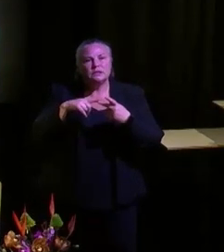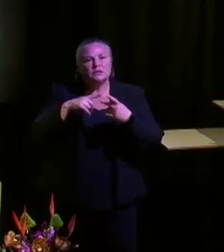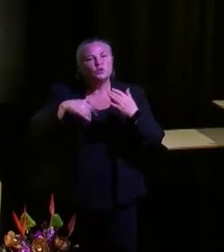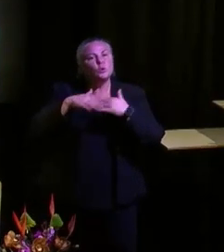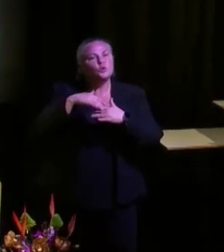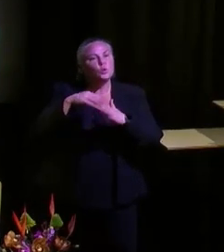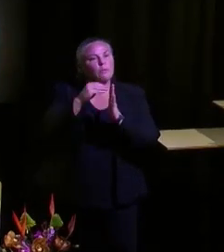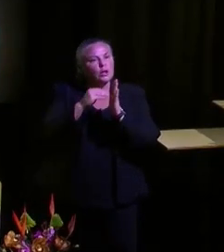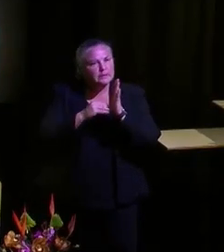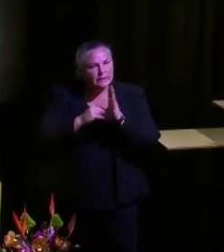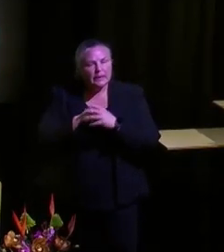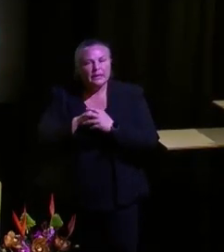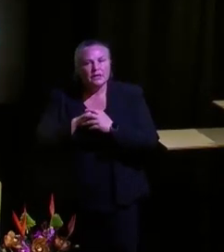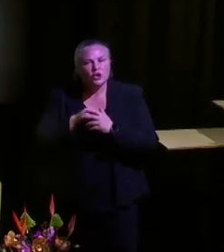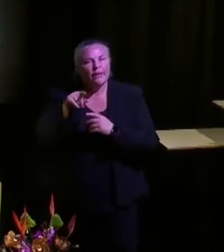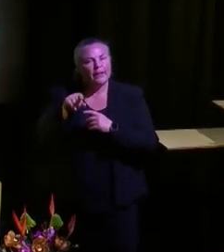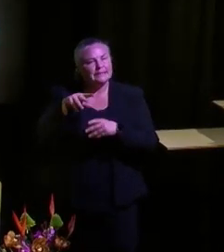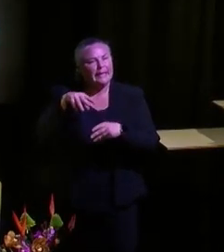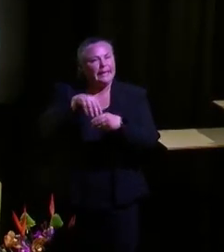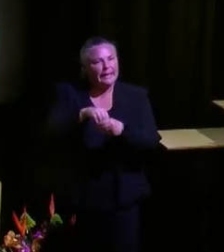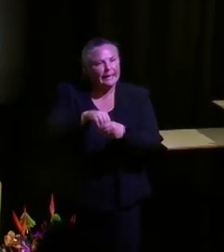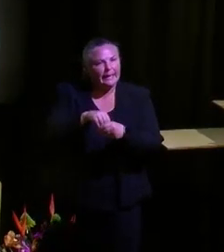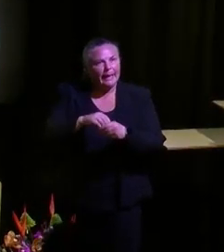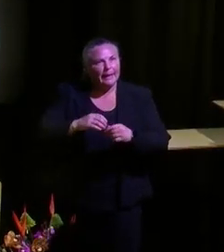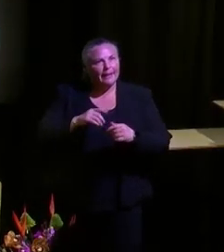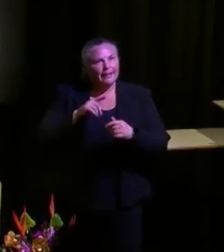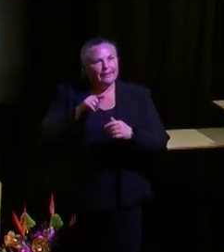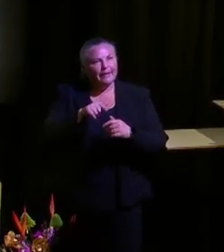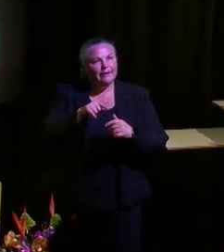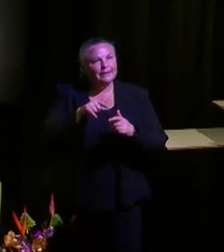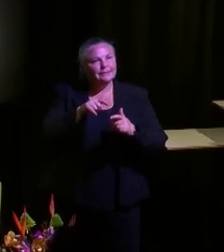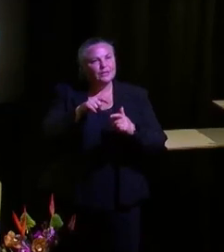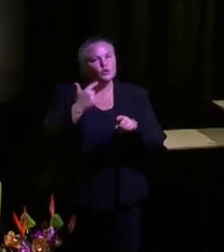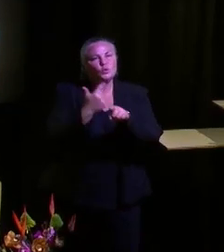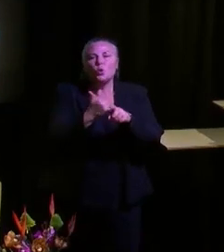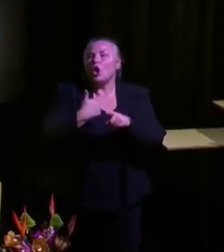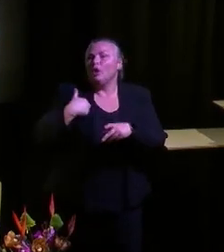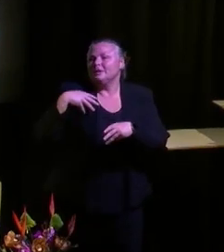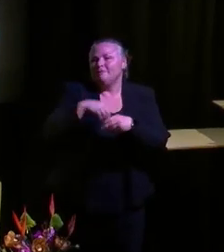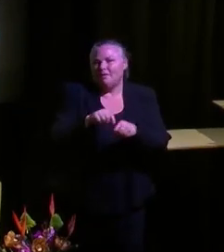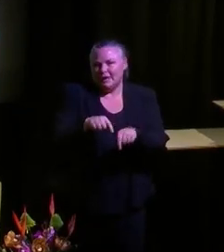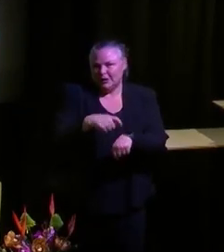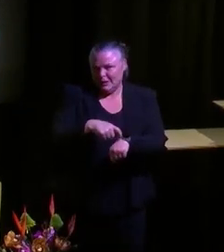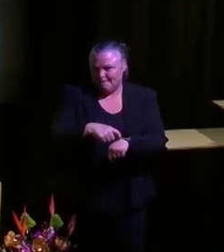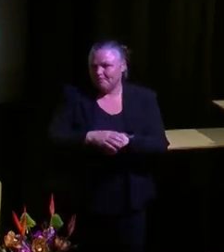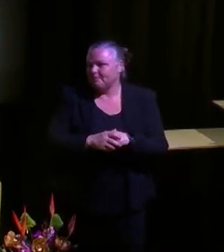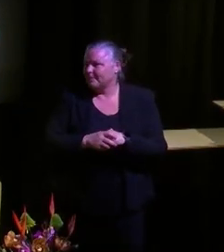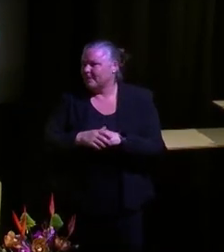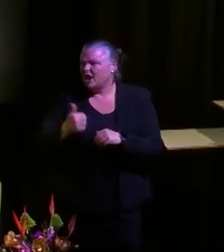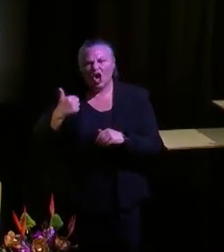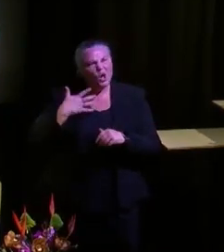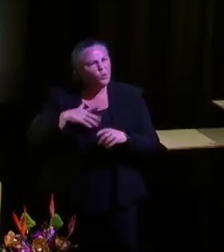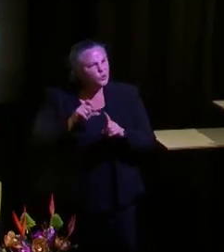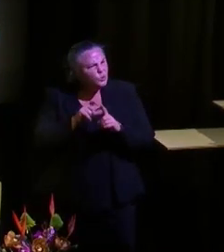So it was something that was part of the language that I was a part of in that time. And I was wanting to do something about